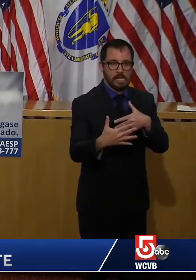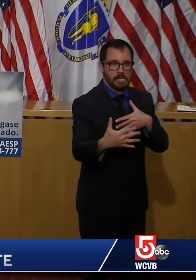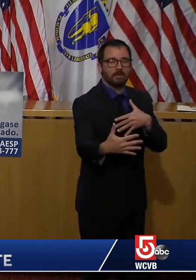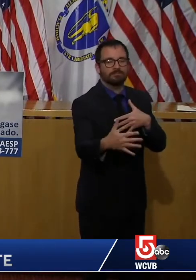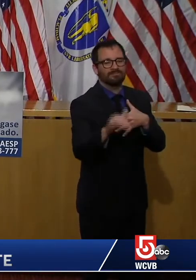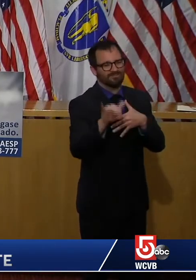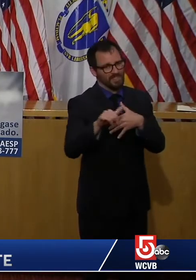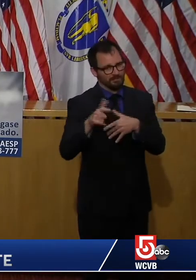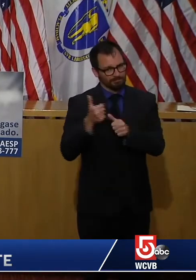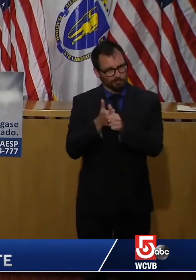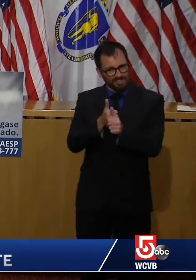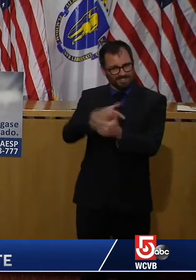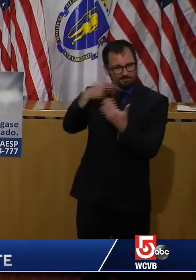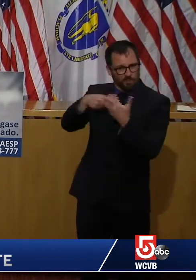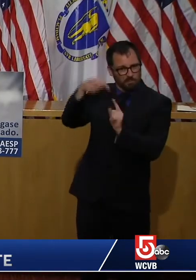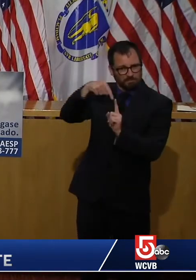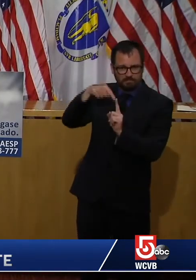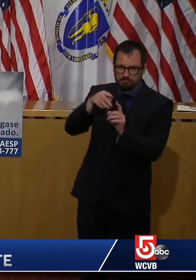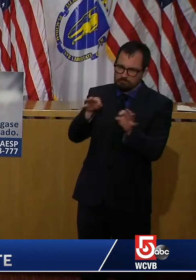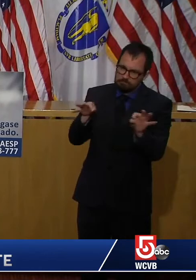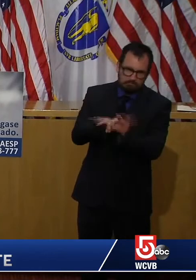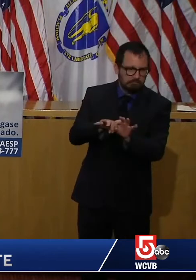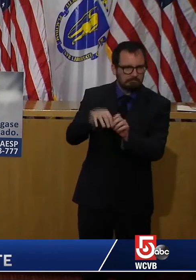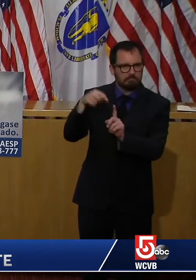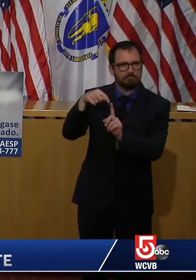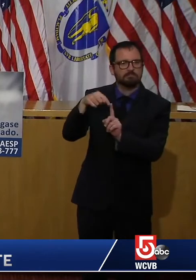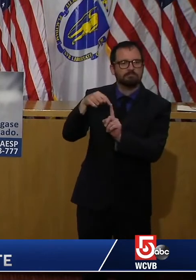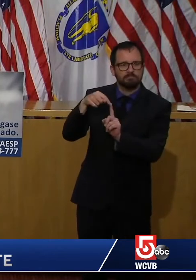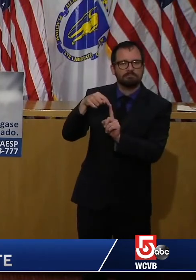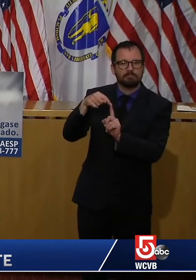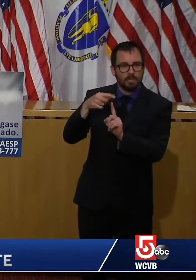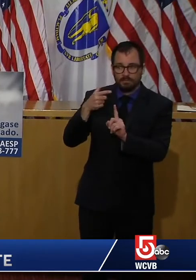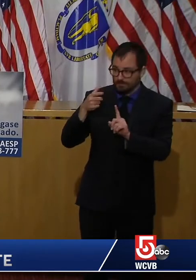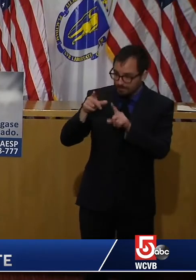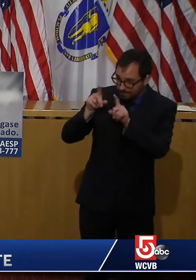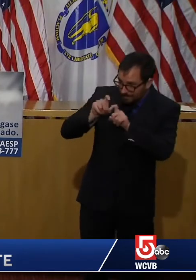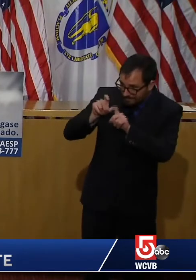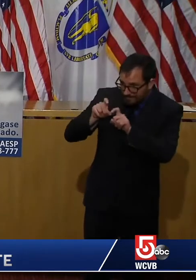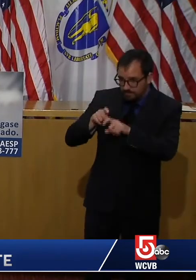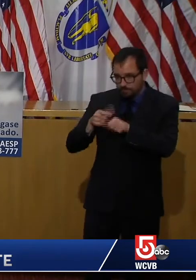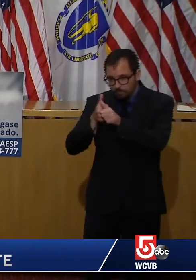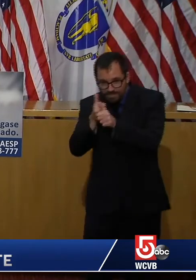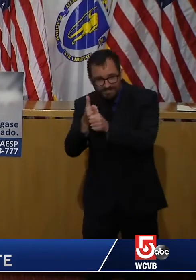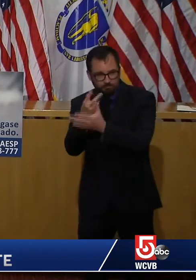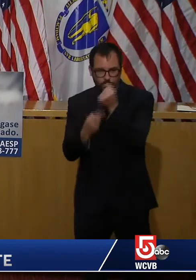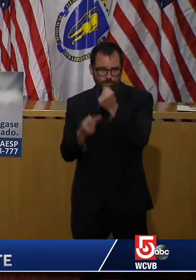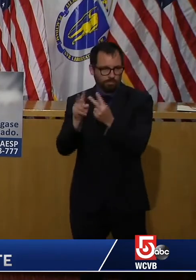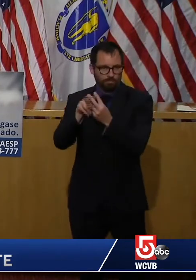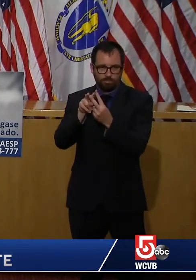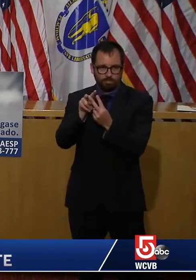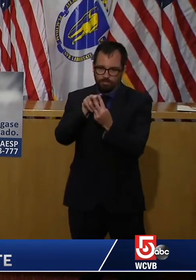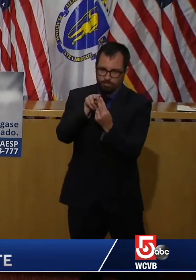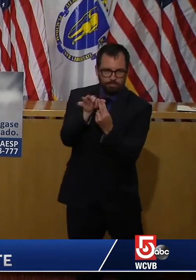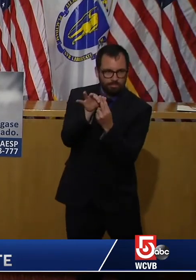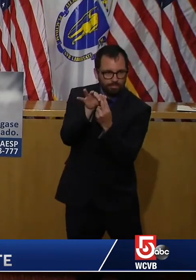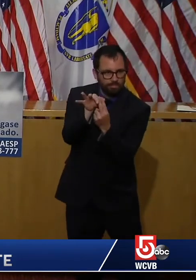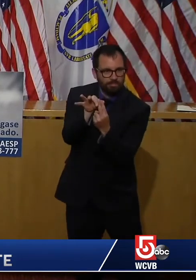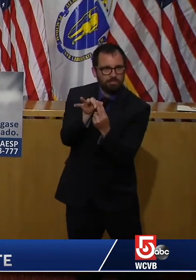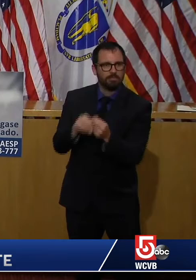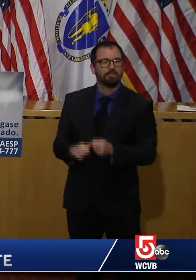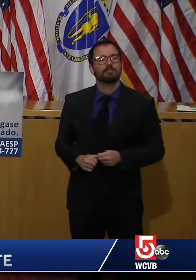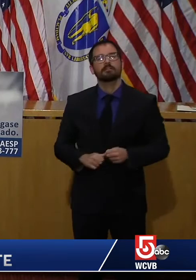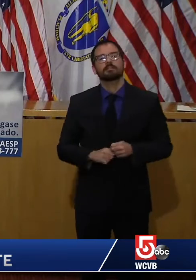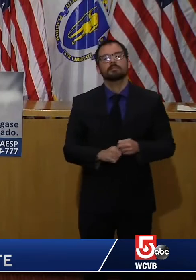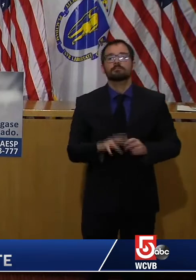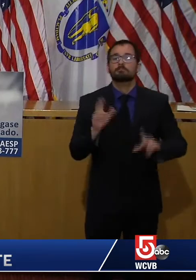they have it and be carriers and spread it around, this whole issue about identifying contacts and making